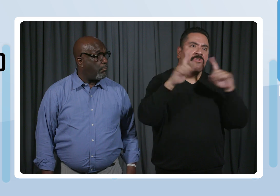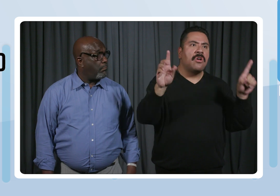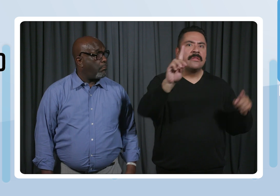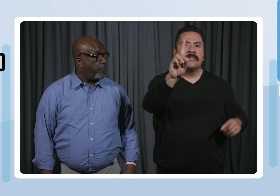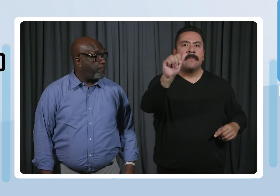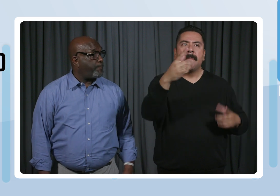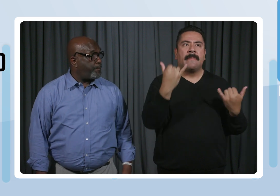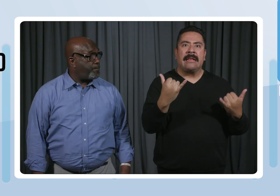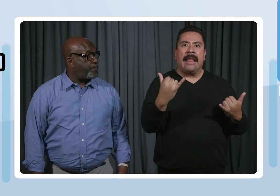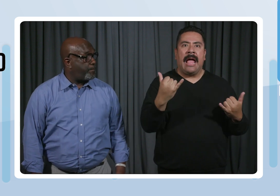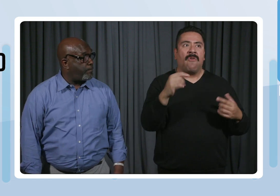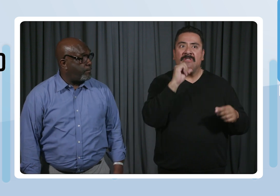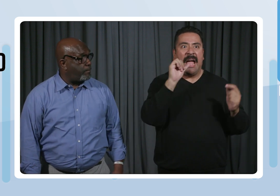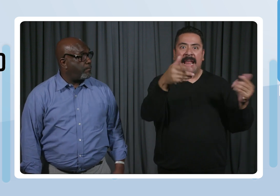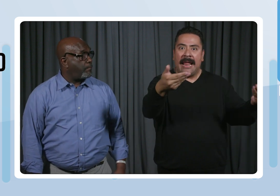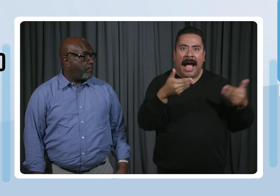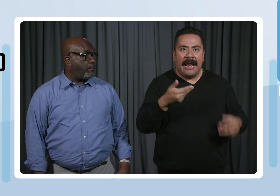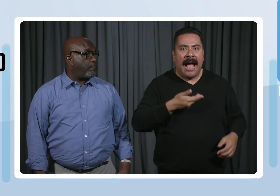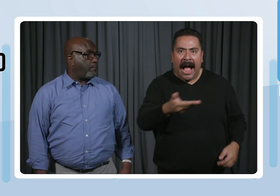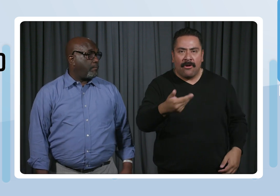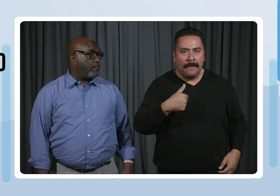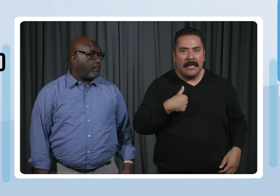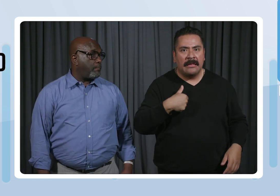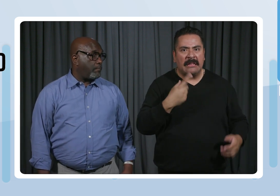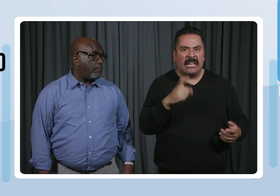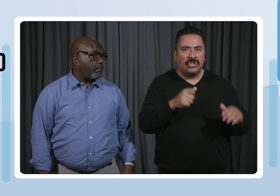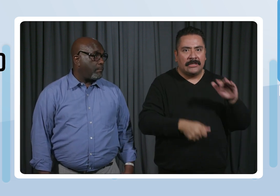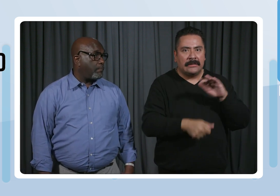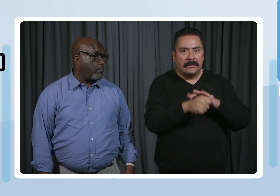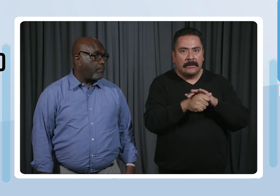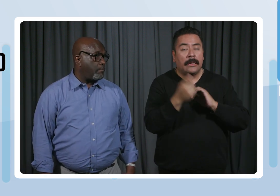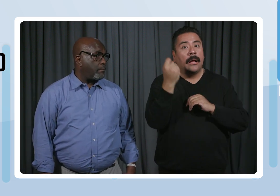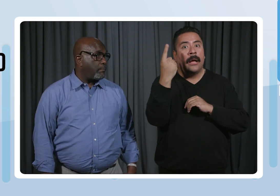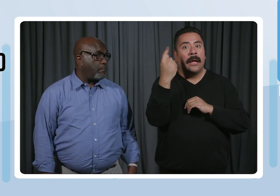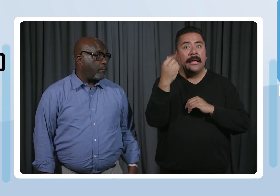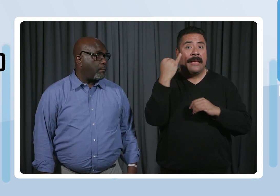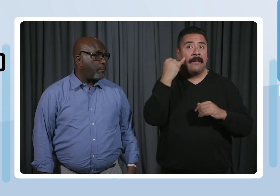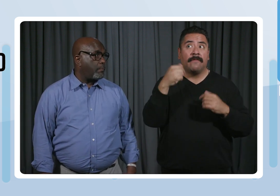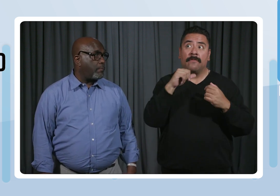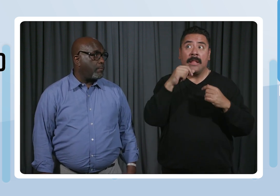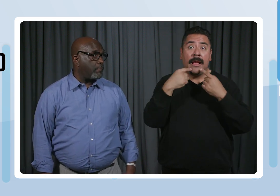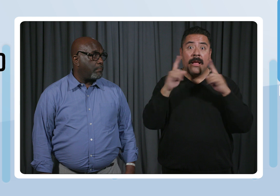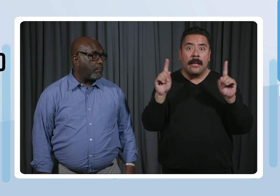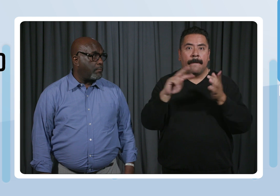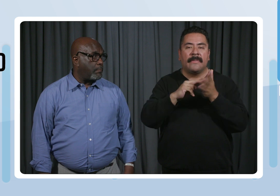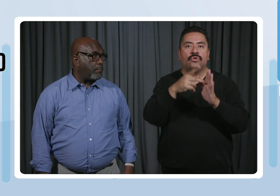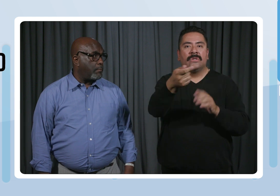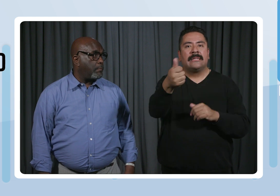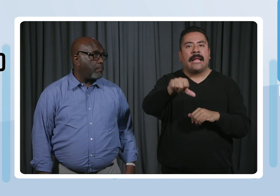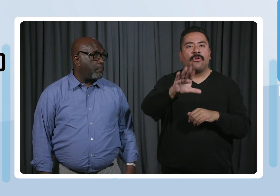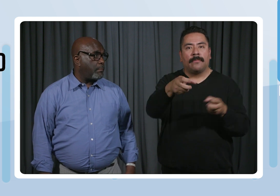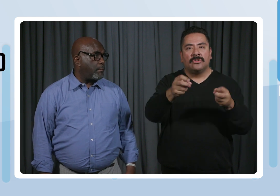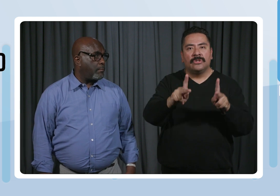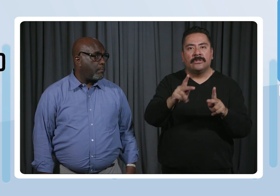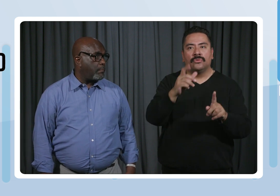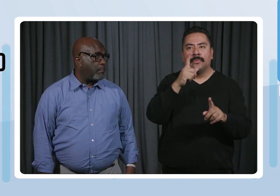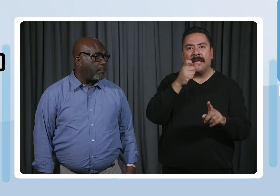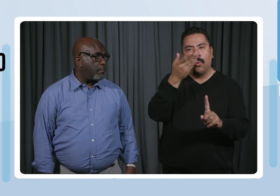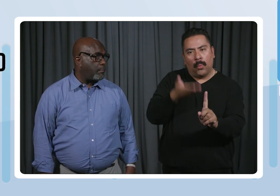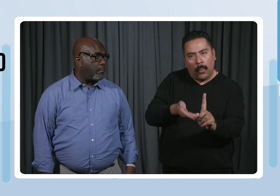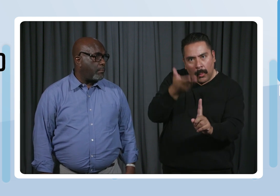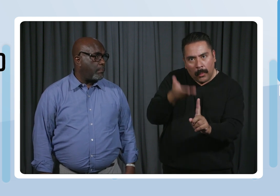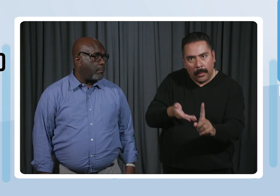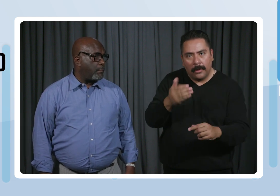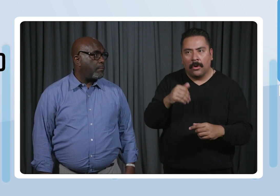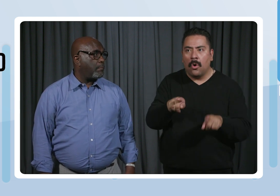I should hide it. But at the same time, you're only denying yourself the opportunity to be who you are. And you're also